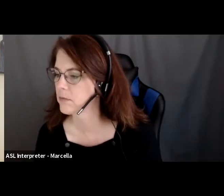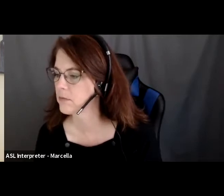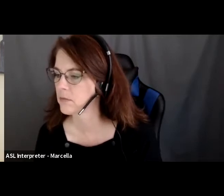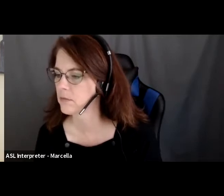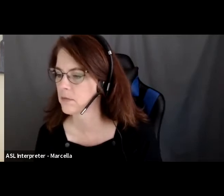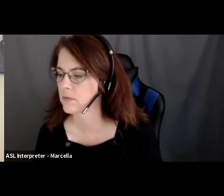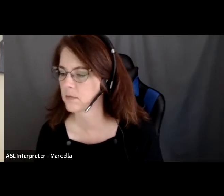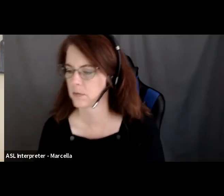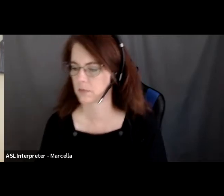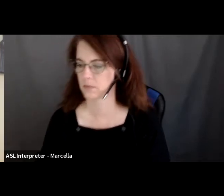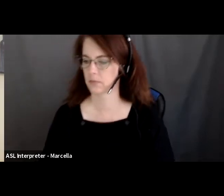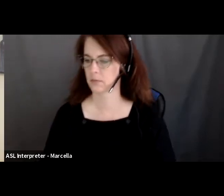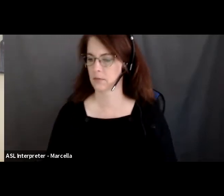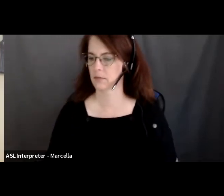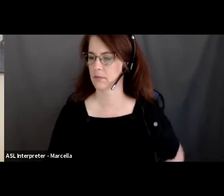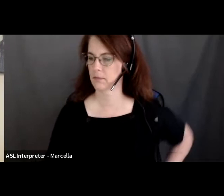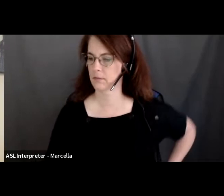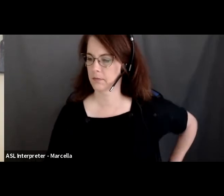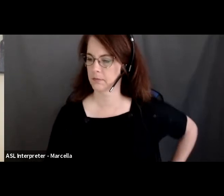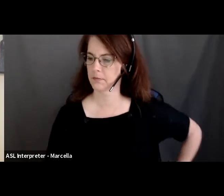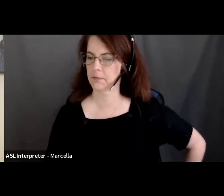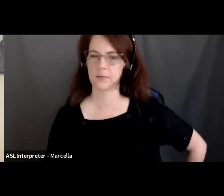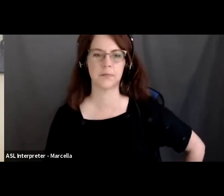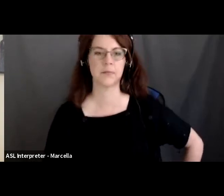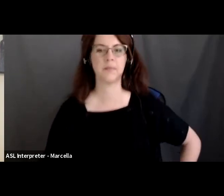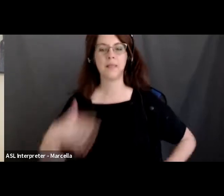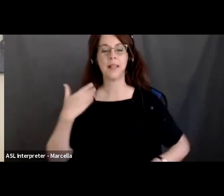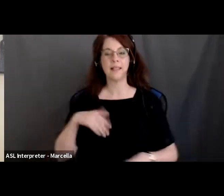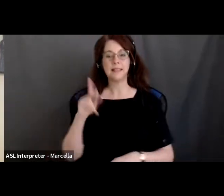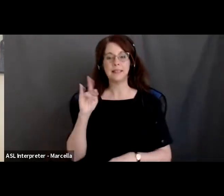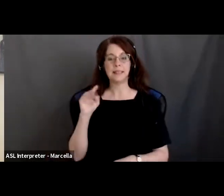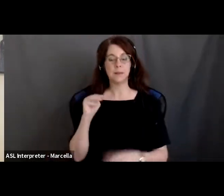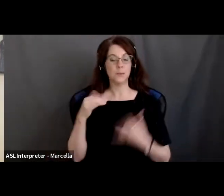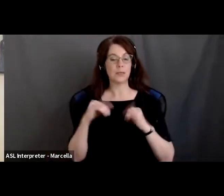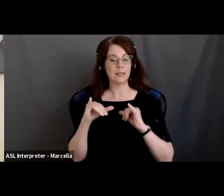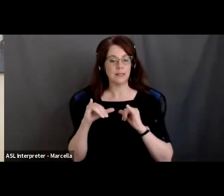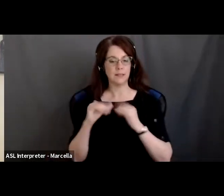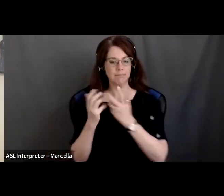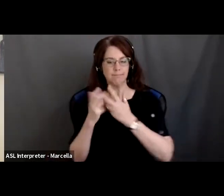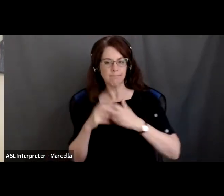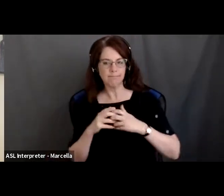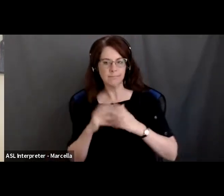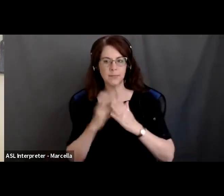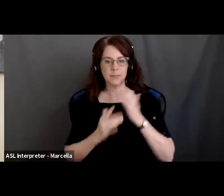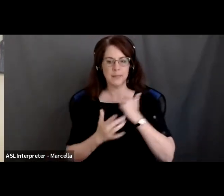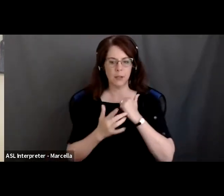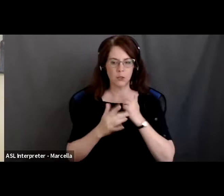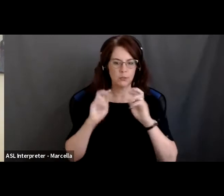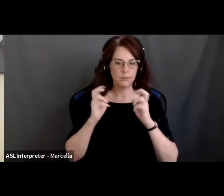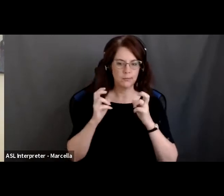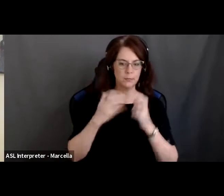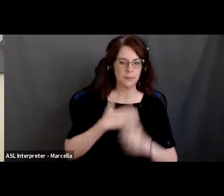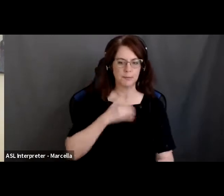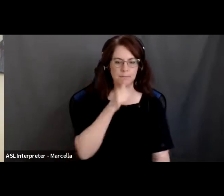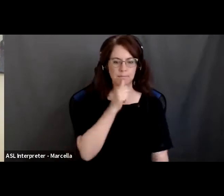This is Kim. We're still working through some technical difficulties. Please bear with us for a few more moments.